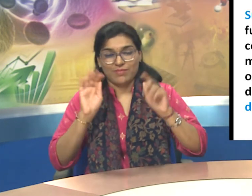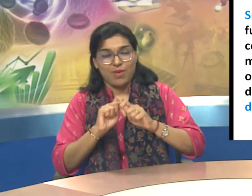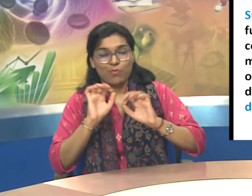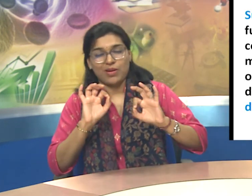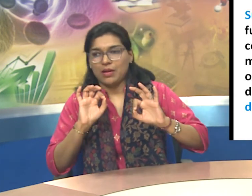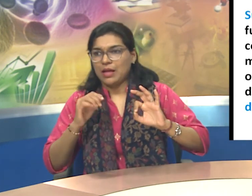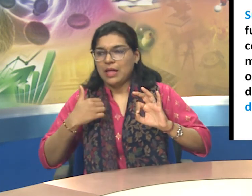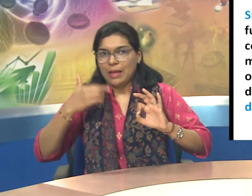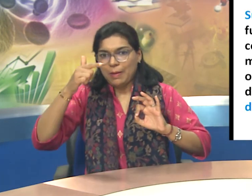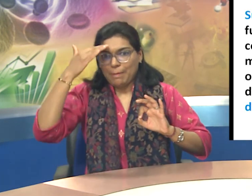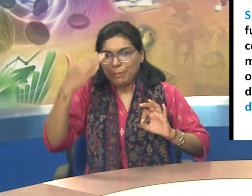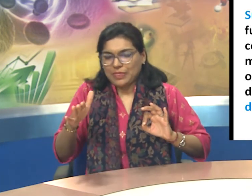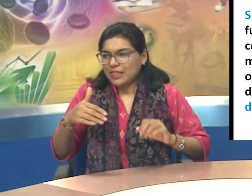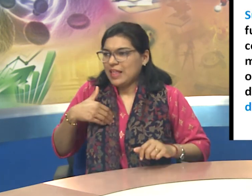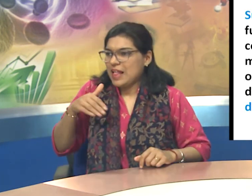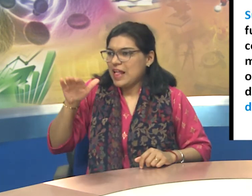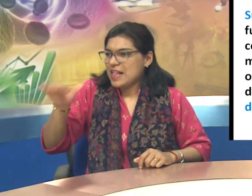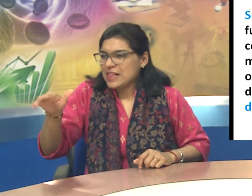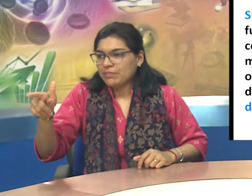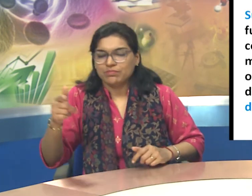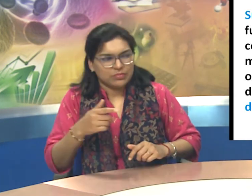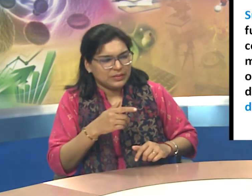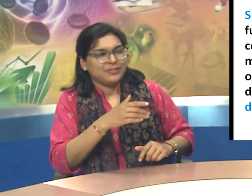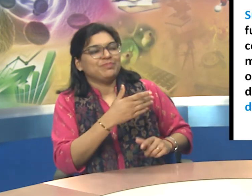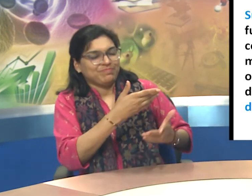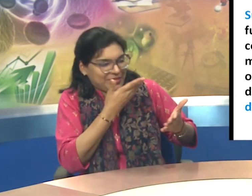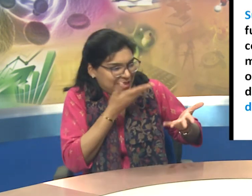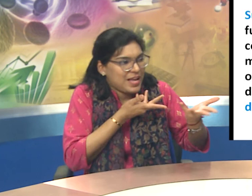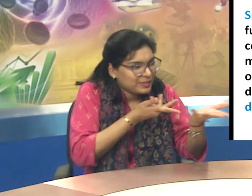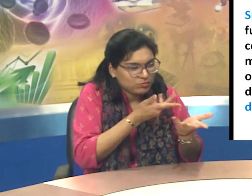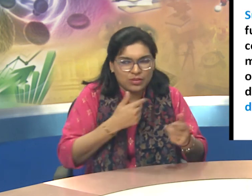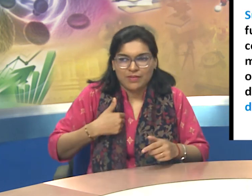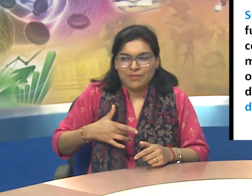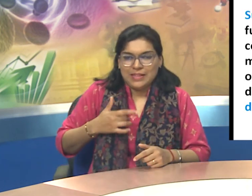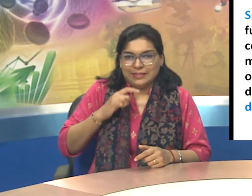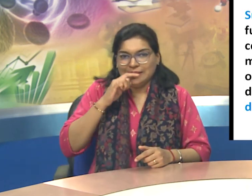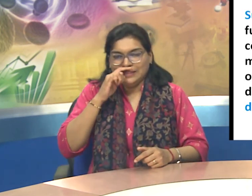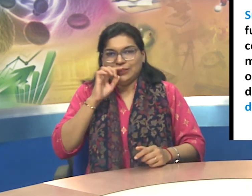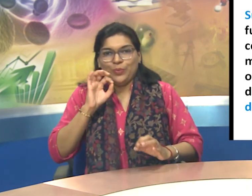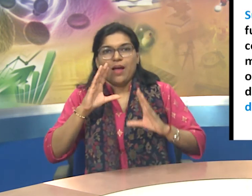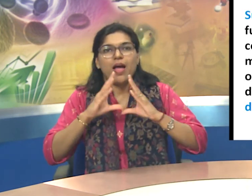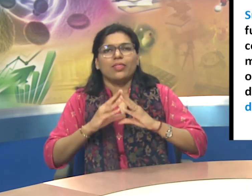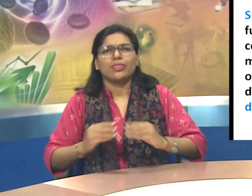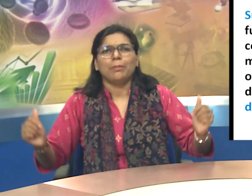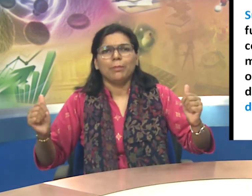They may deliberately mislead the superior or